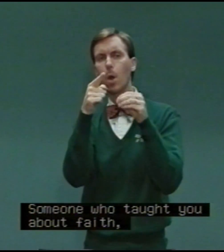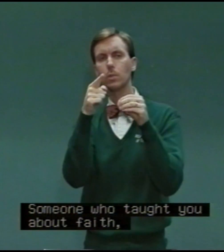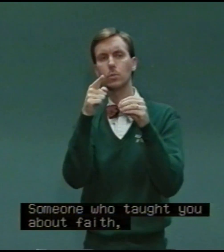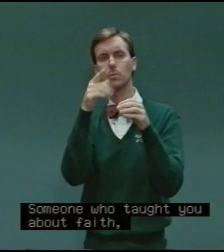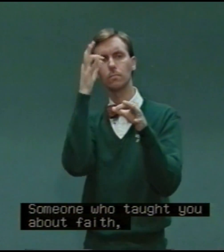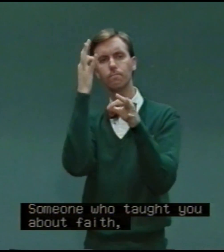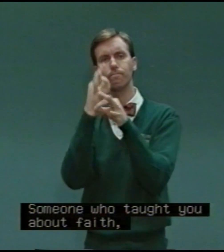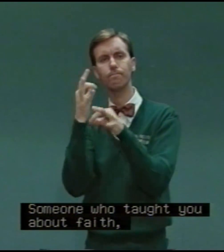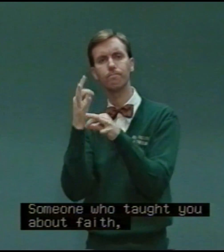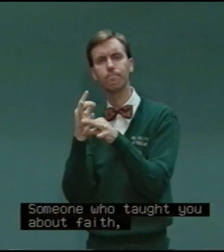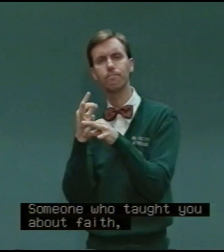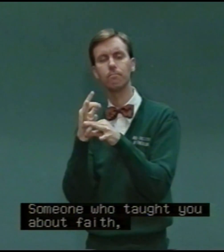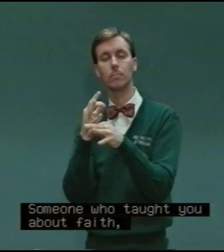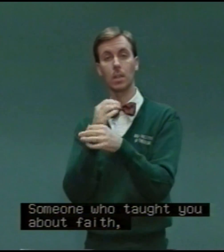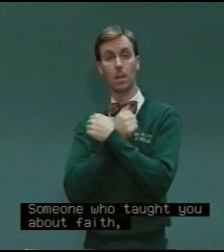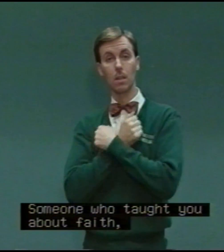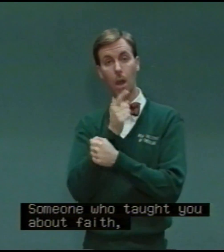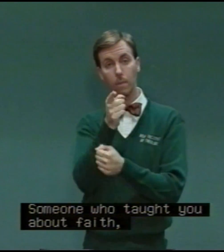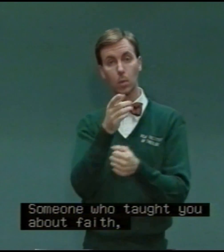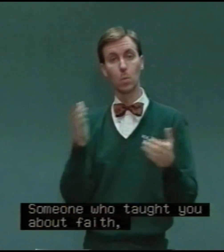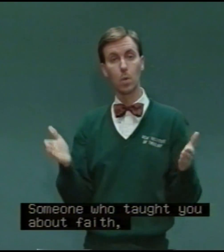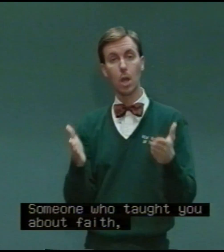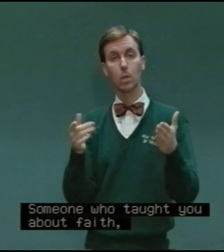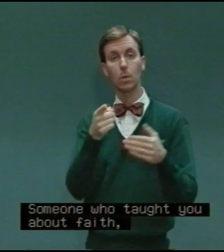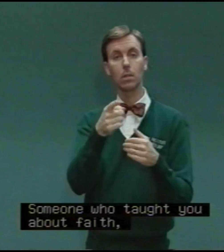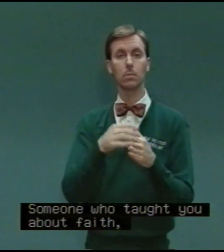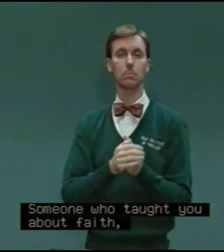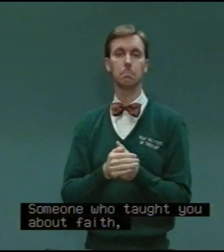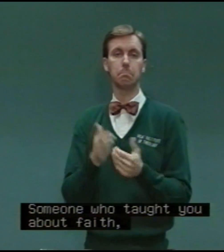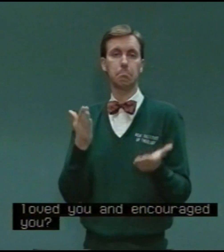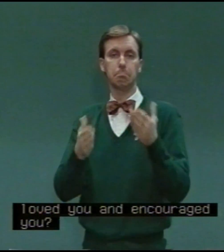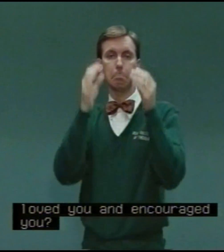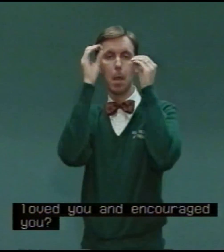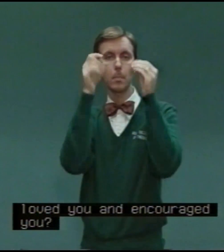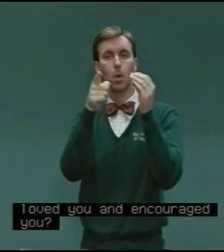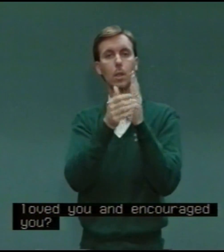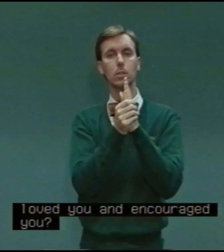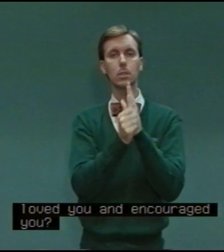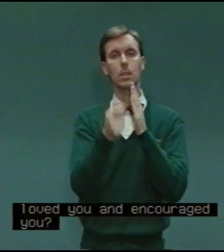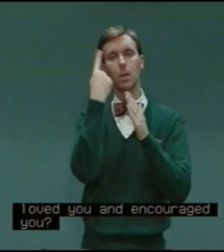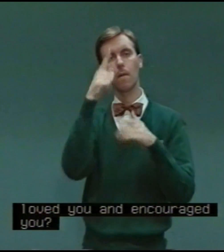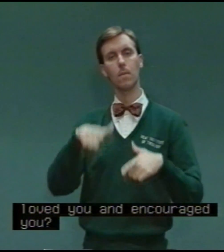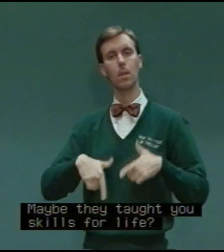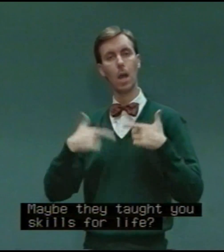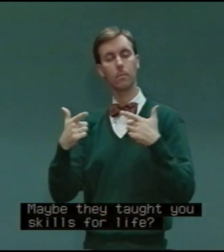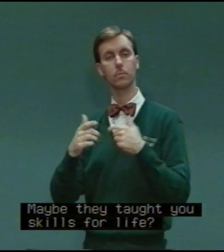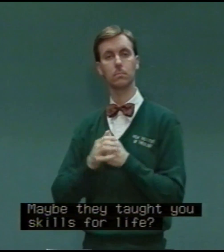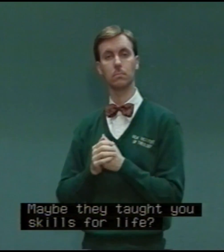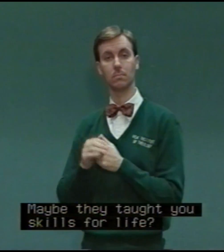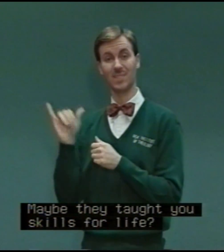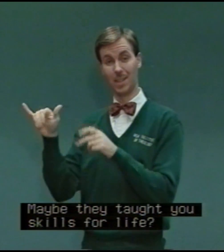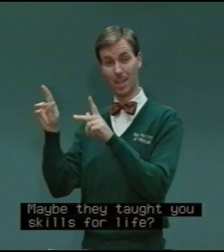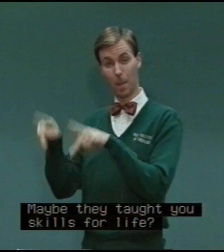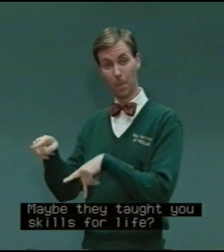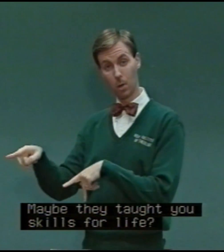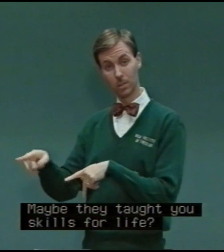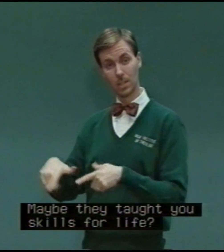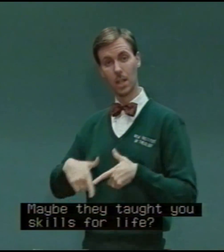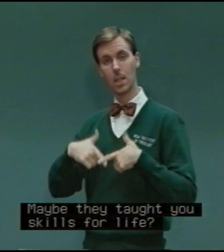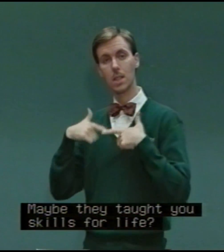someone who taught you about faith loved you and encouraged you maybe they taught you skills